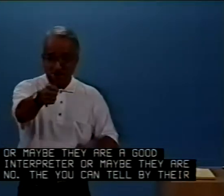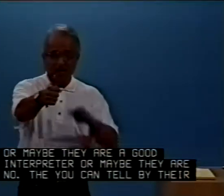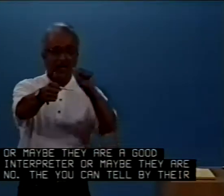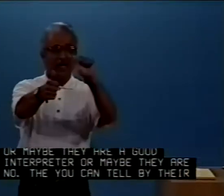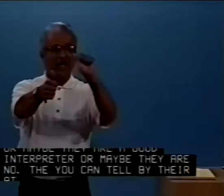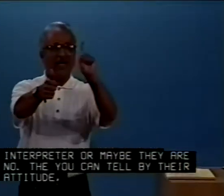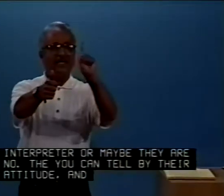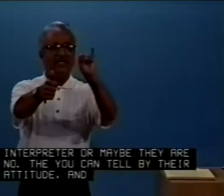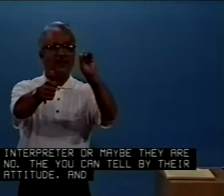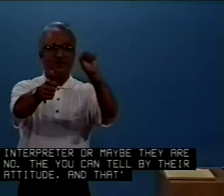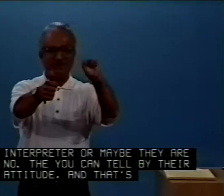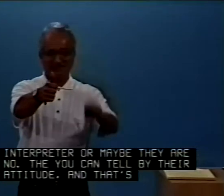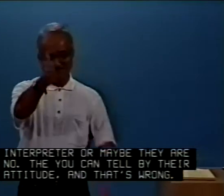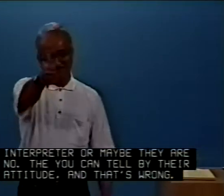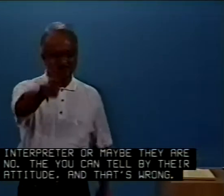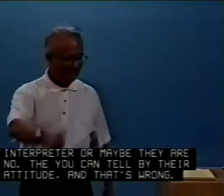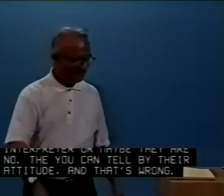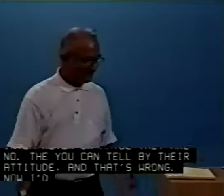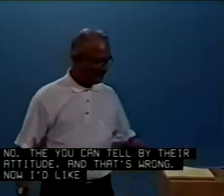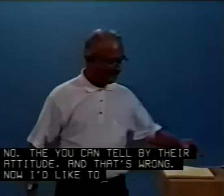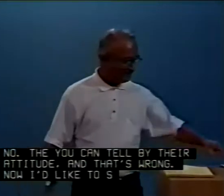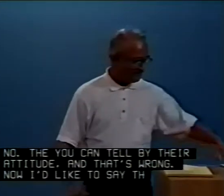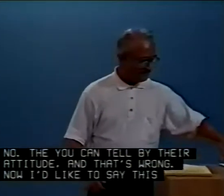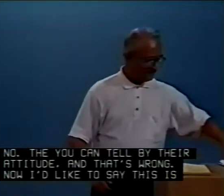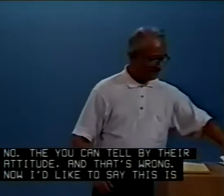long. This is adios.